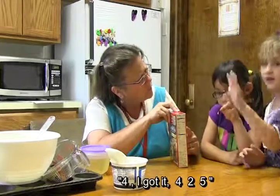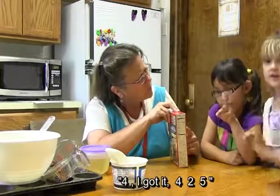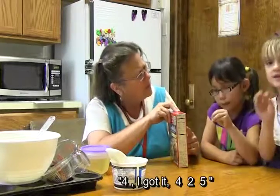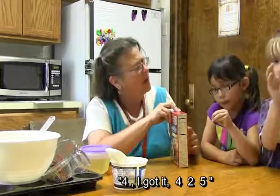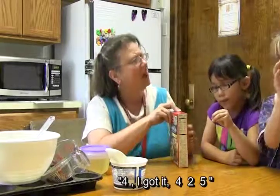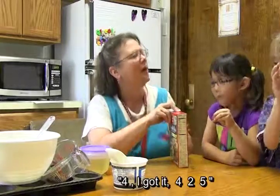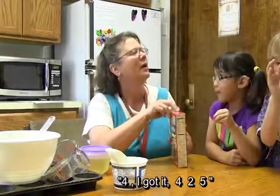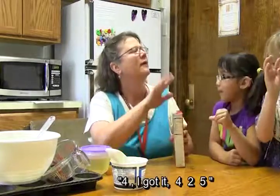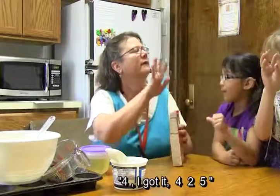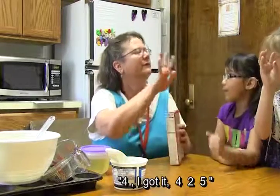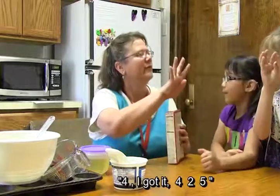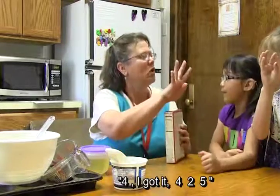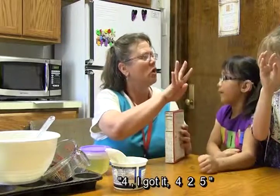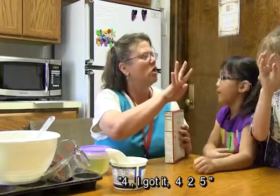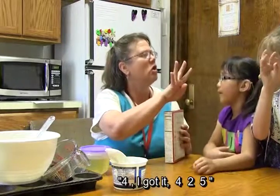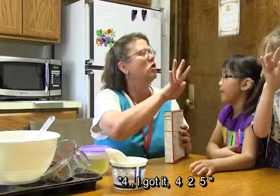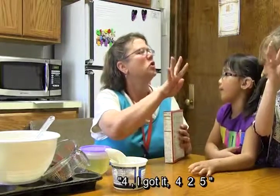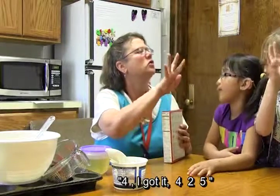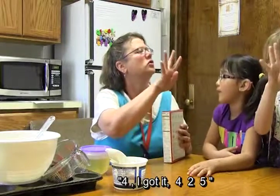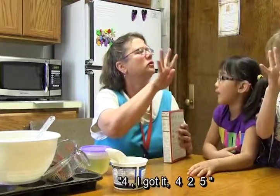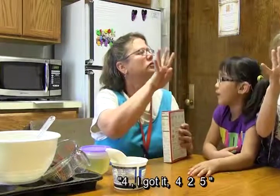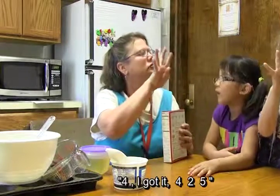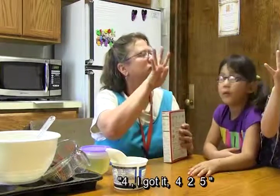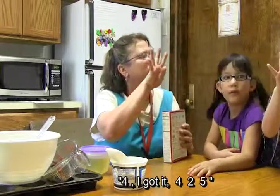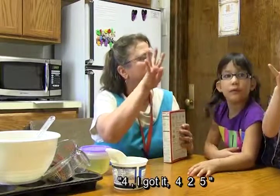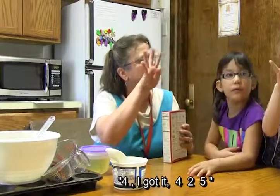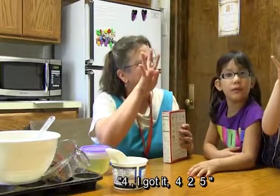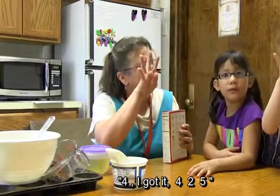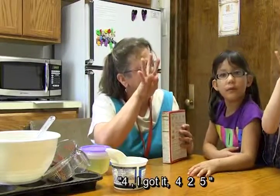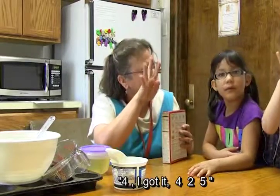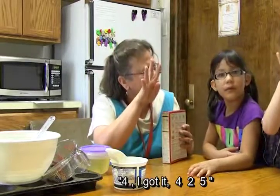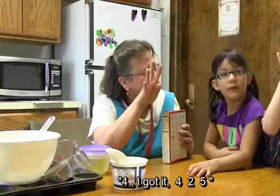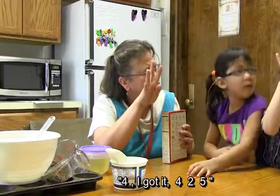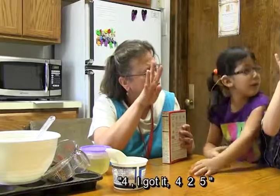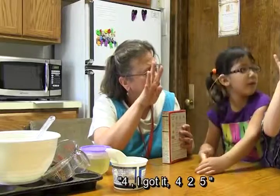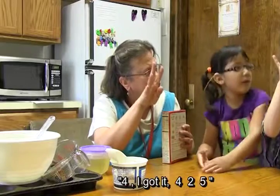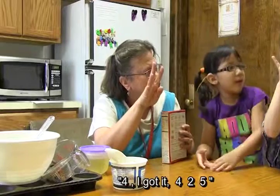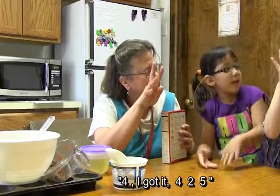4. Oh, I got it. 4,